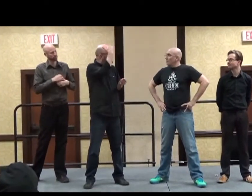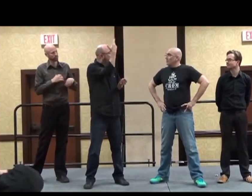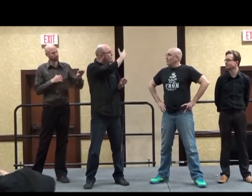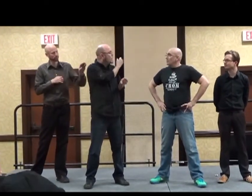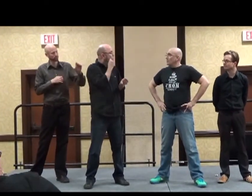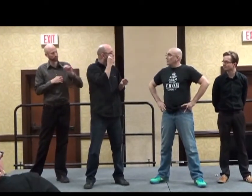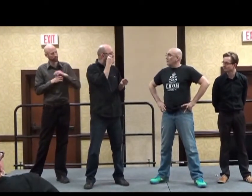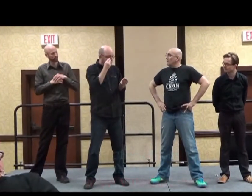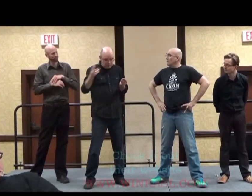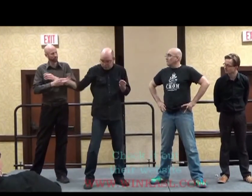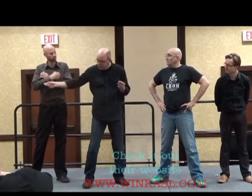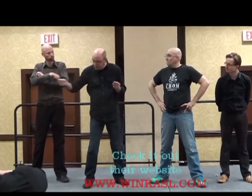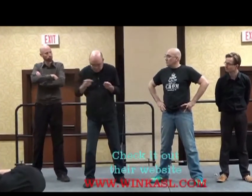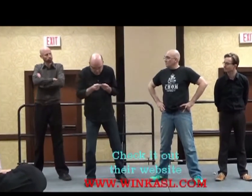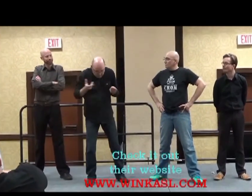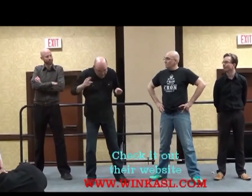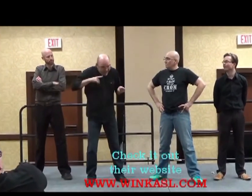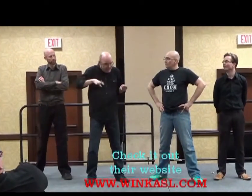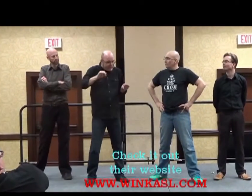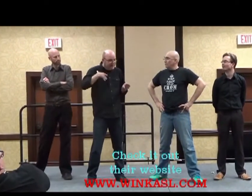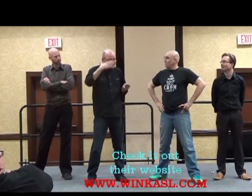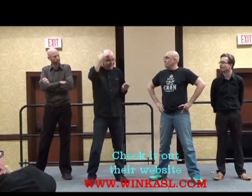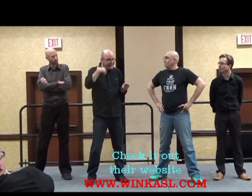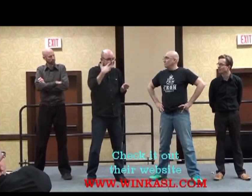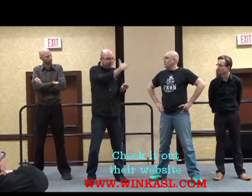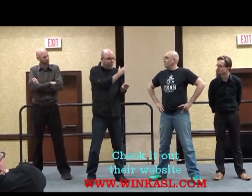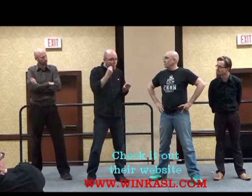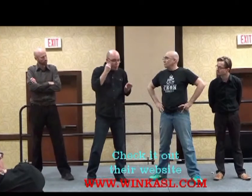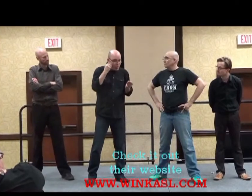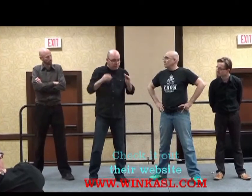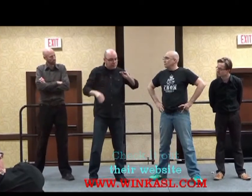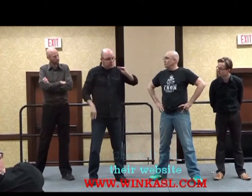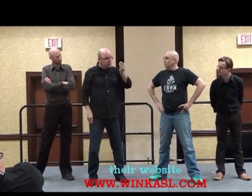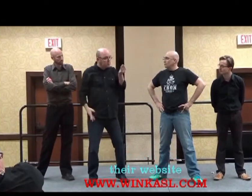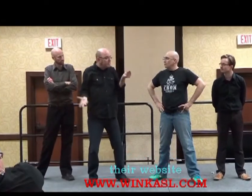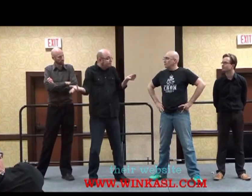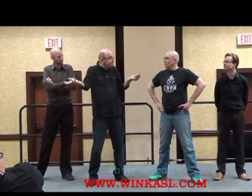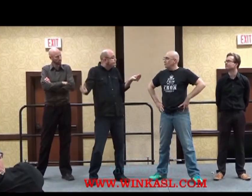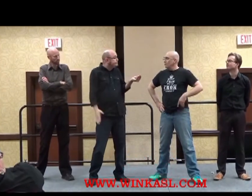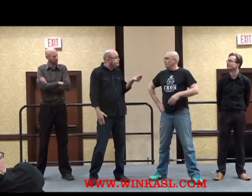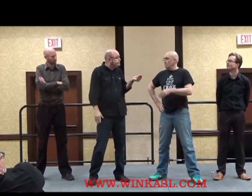I'm sorry, I don't have it. I've left it at home. I think I left all of my stuff at home. Sorry.